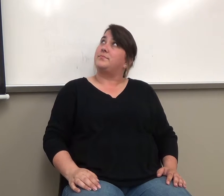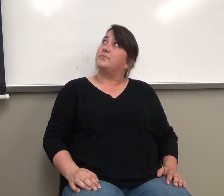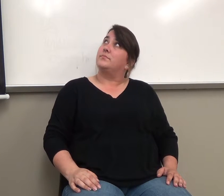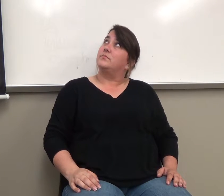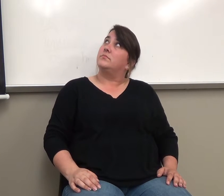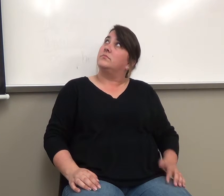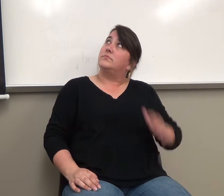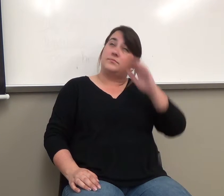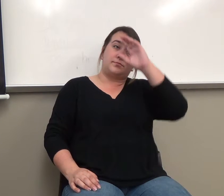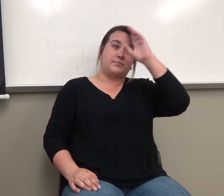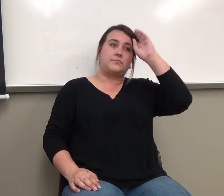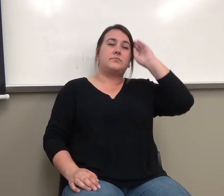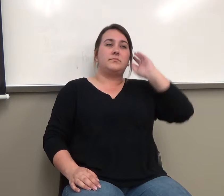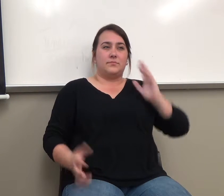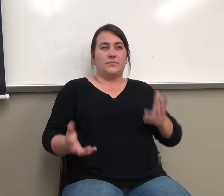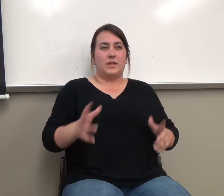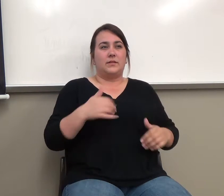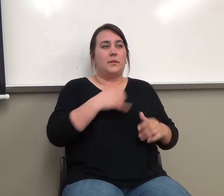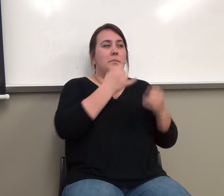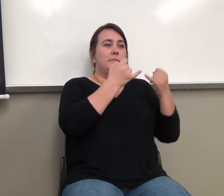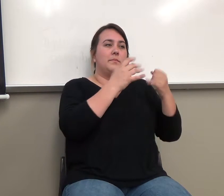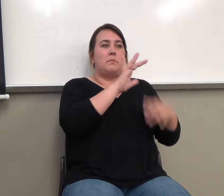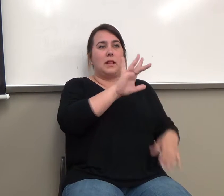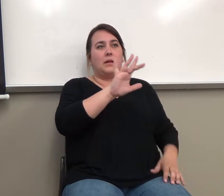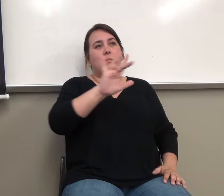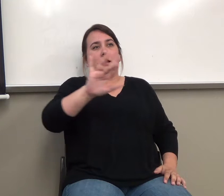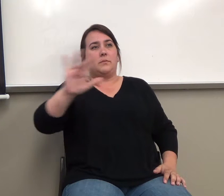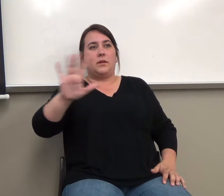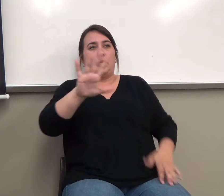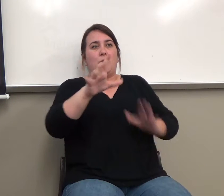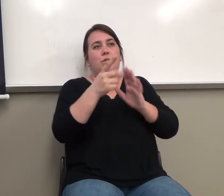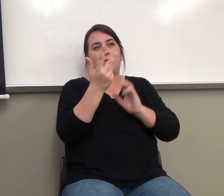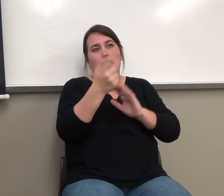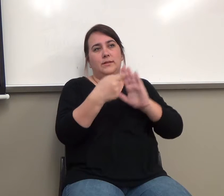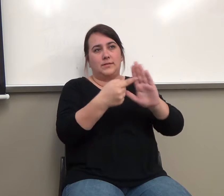and then written something down here. Just like Yeah. Okay, so you're